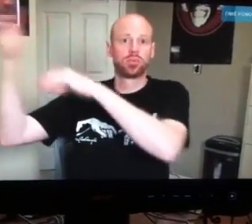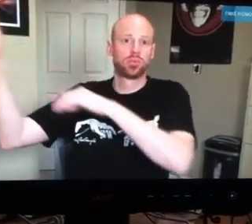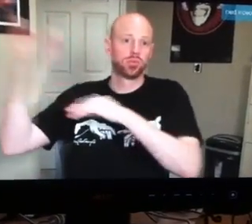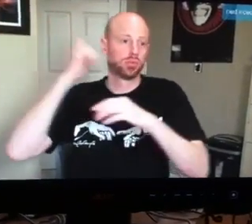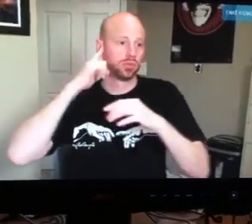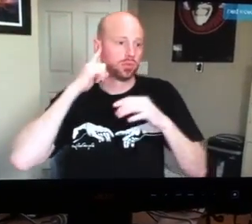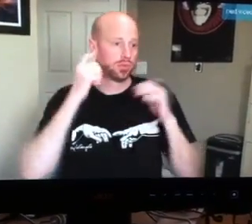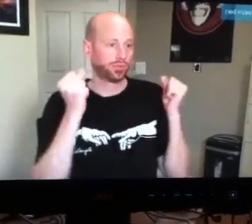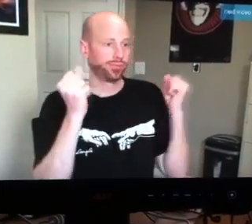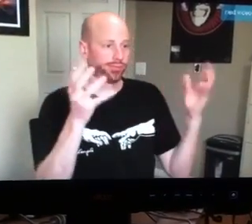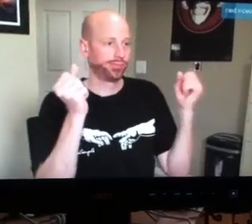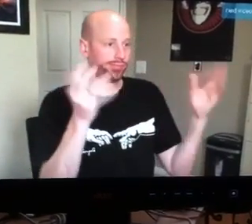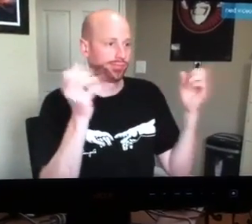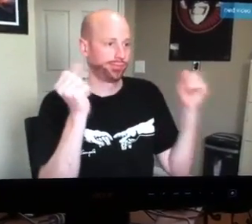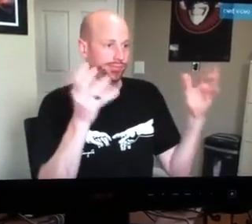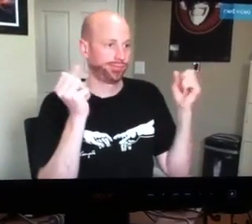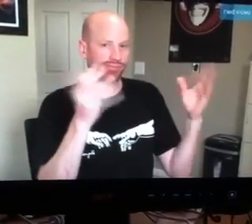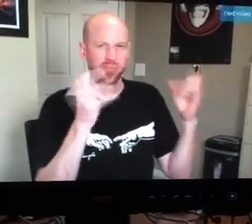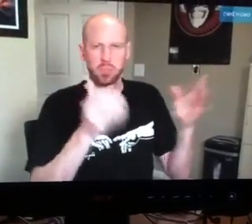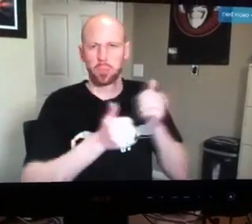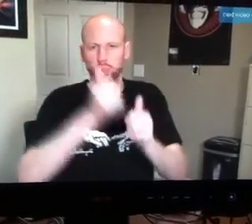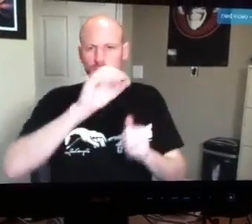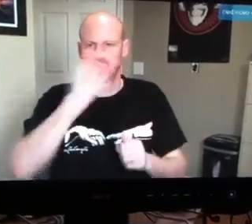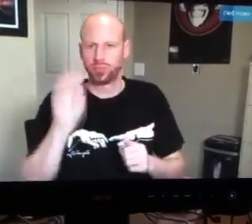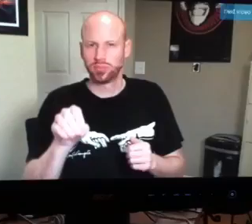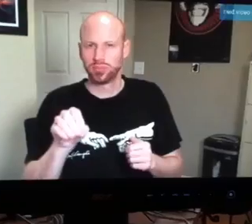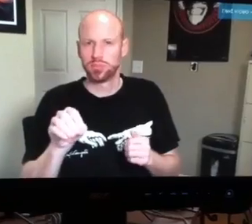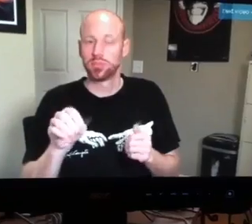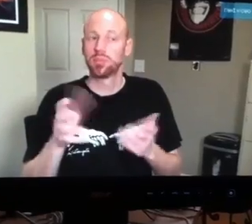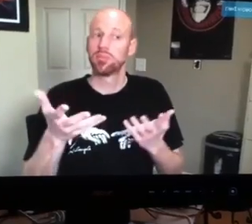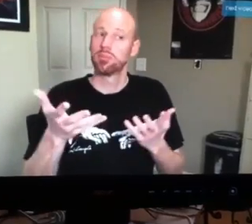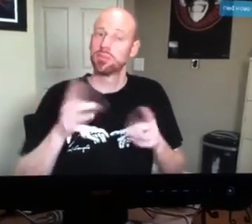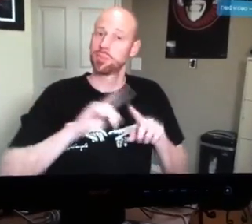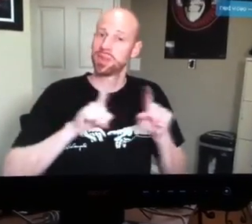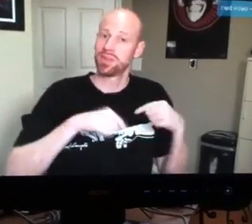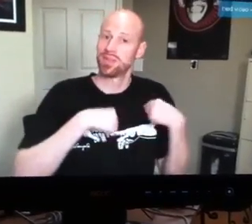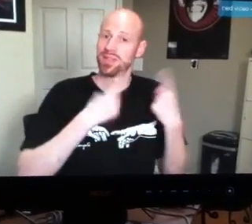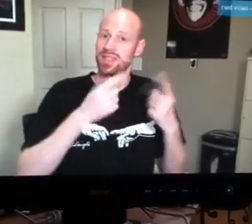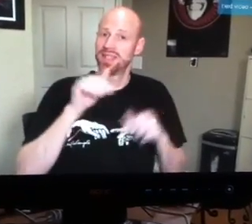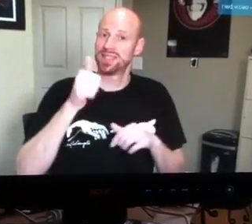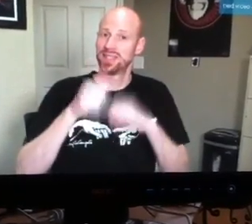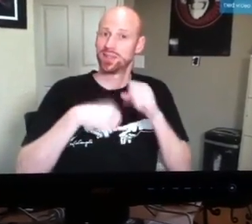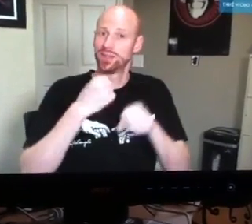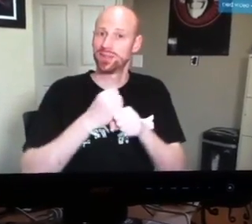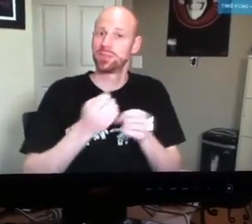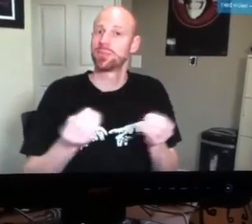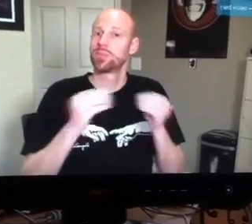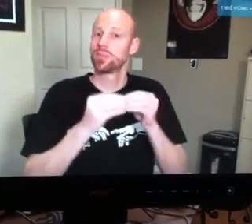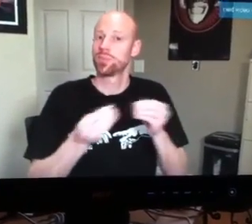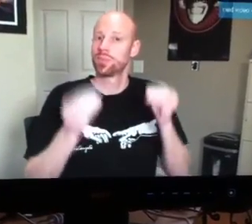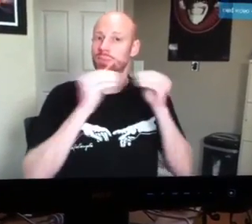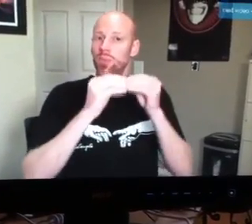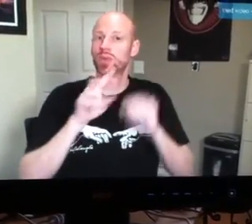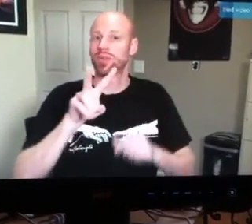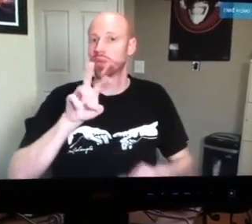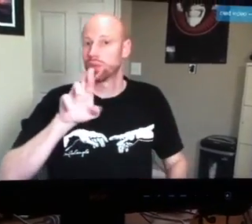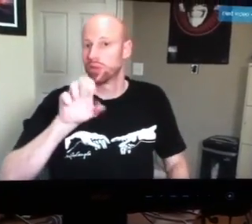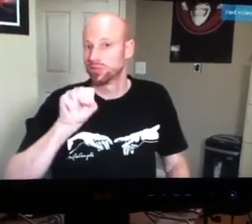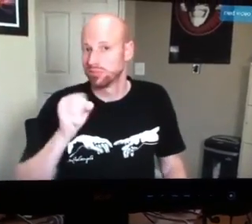They hear the English and then they put it out in ASL most of the time. But in the last 10 years or so, there's been more